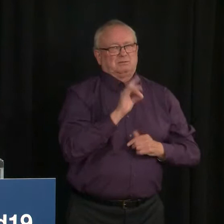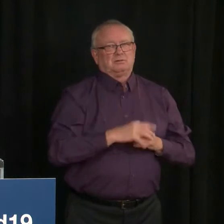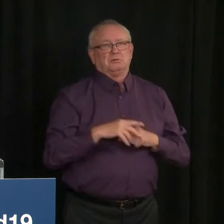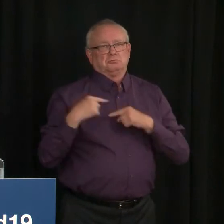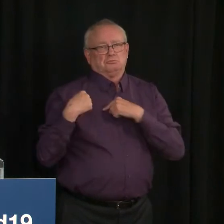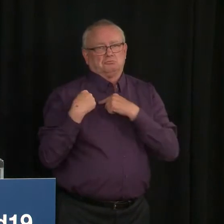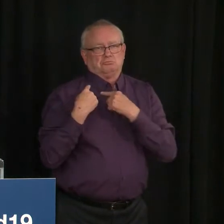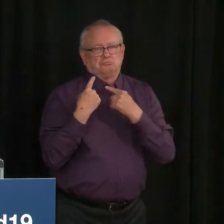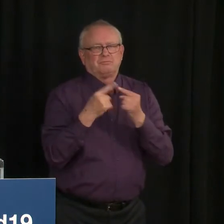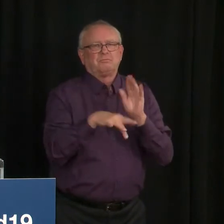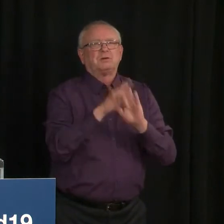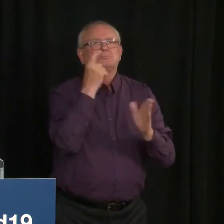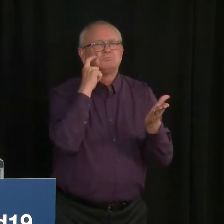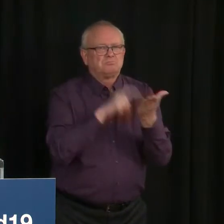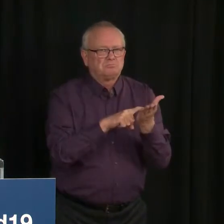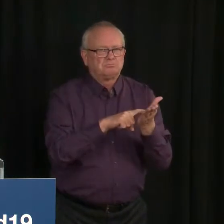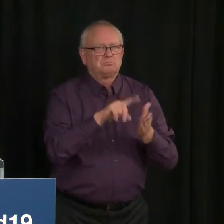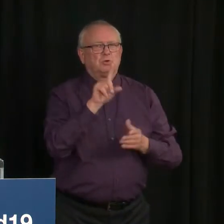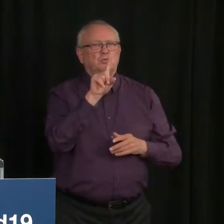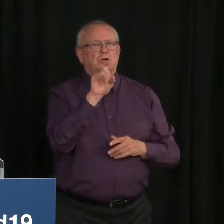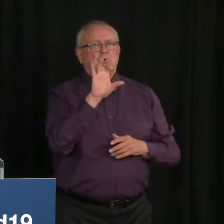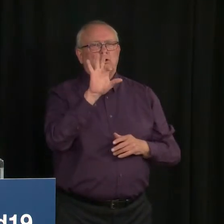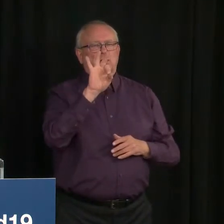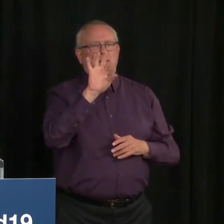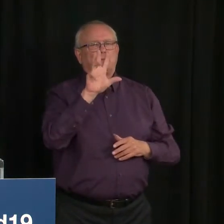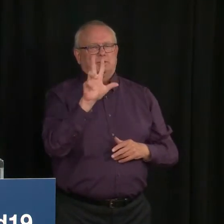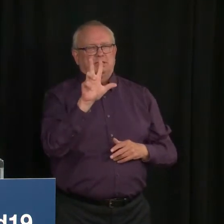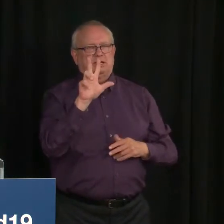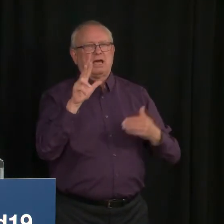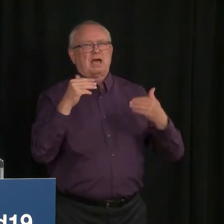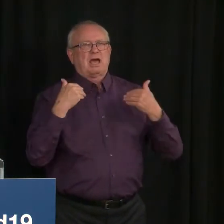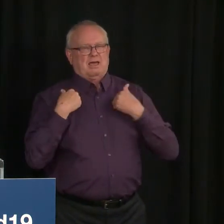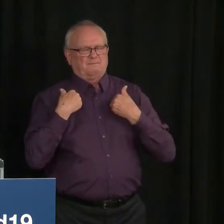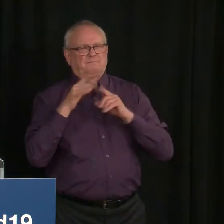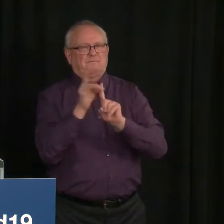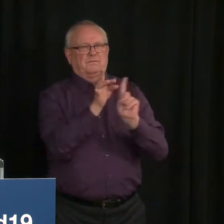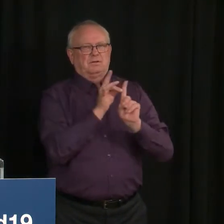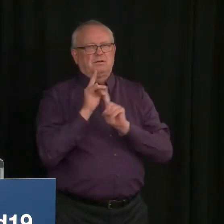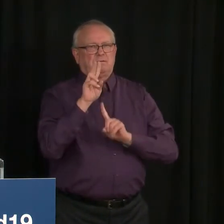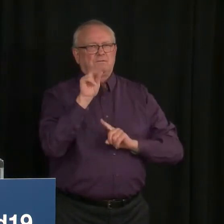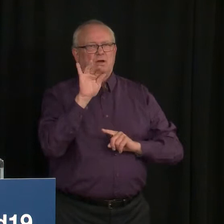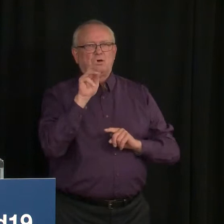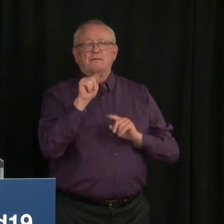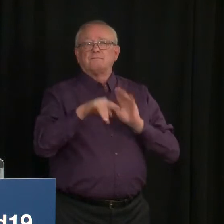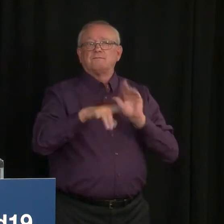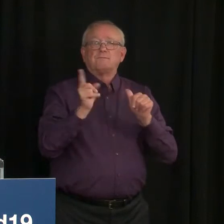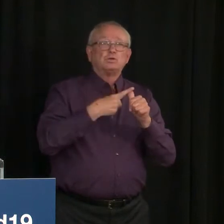cases of this B.1.617, which was originally identified in India.